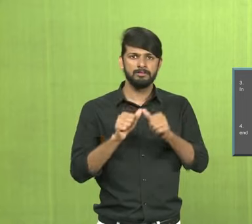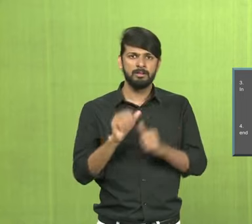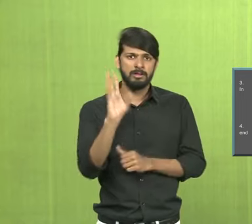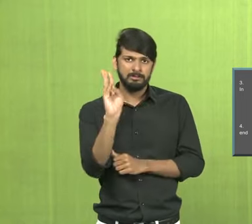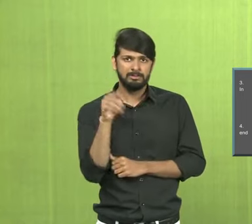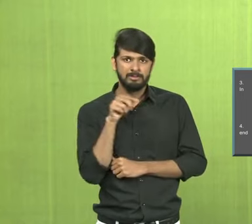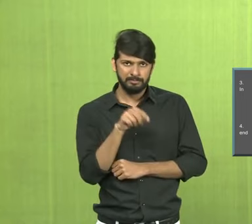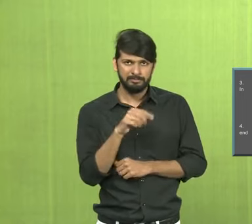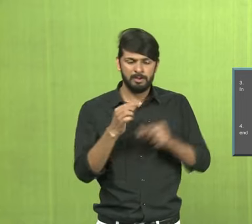Answer number 4.